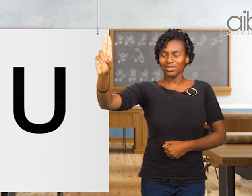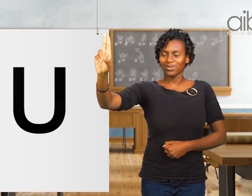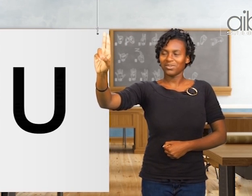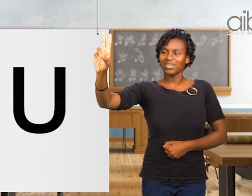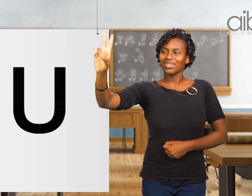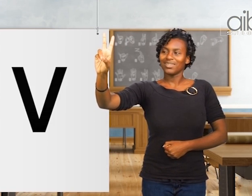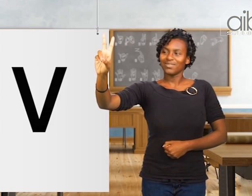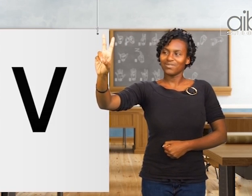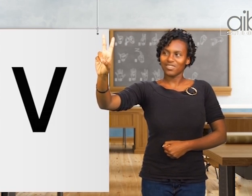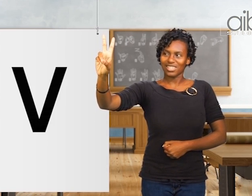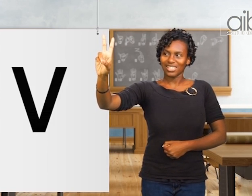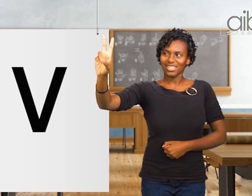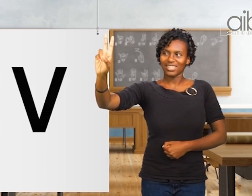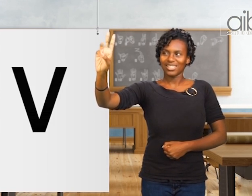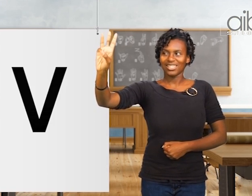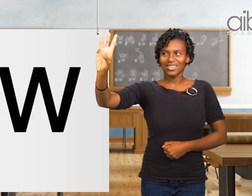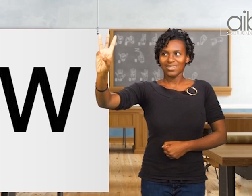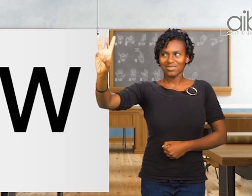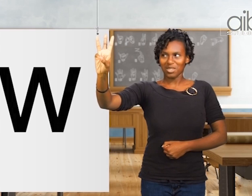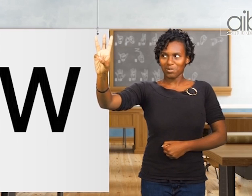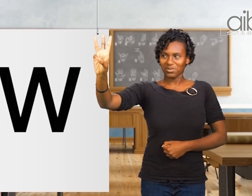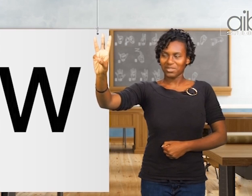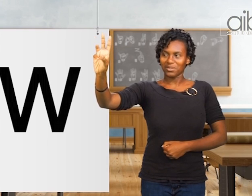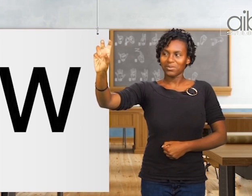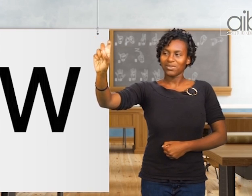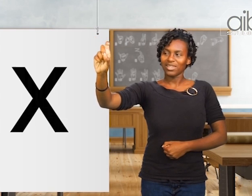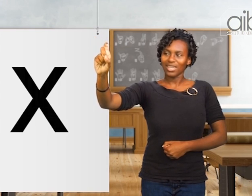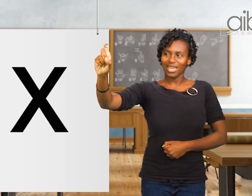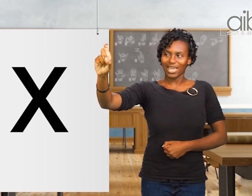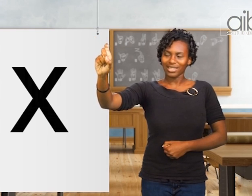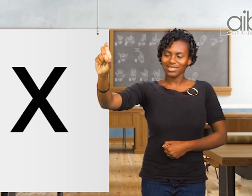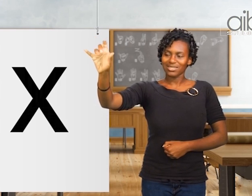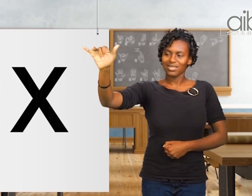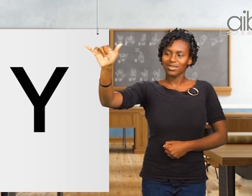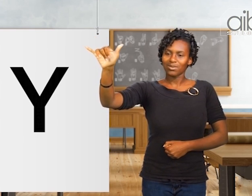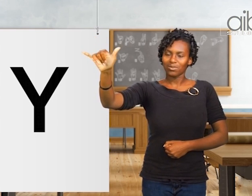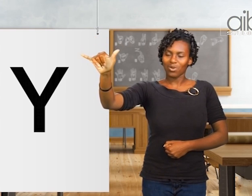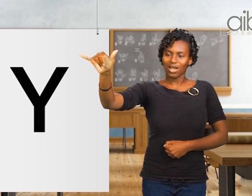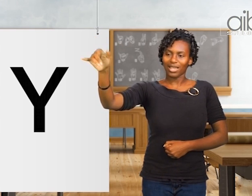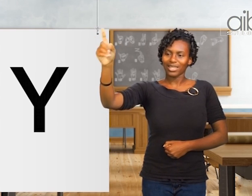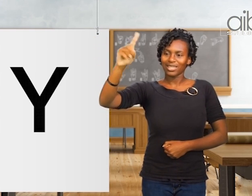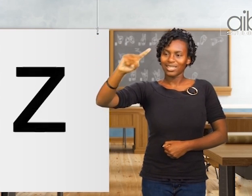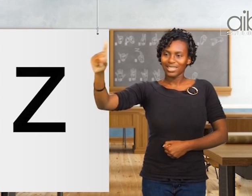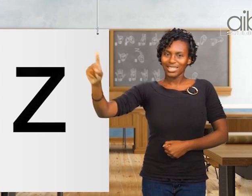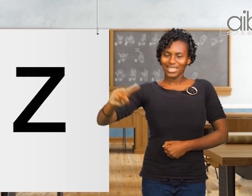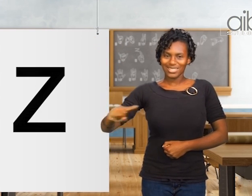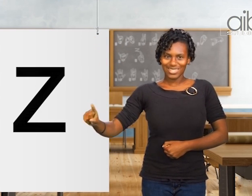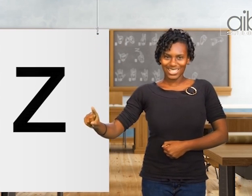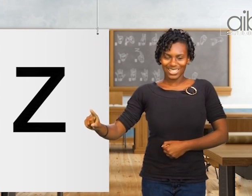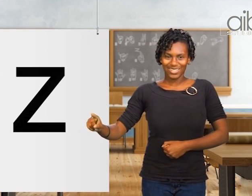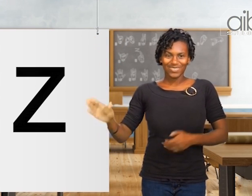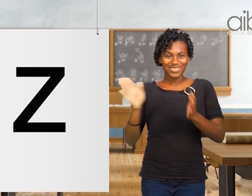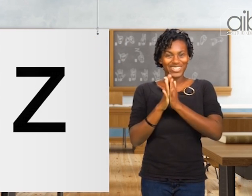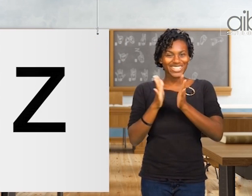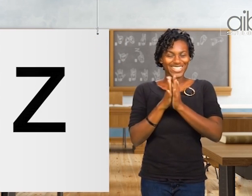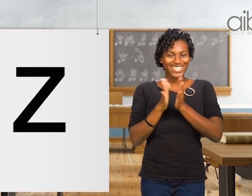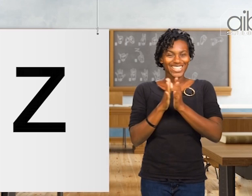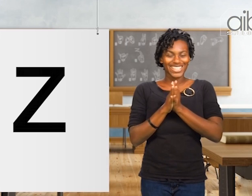U, V, W, X, Y, and Z.